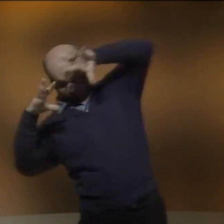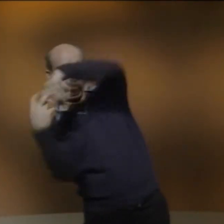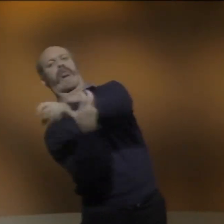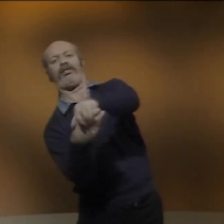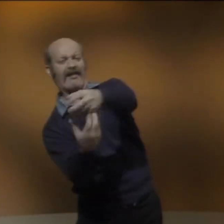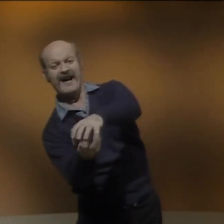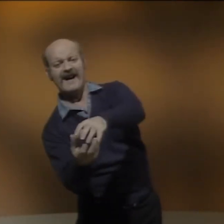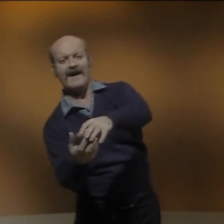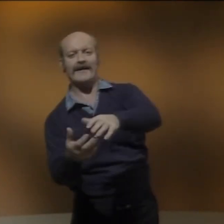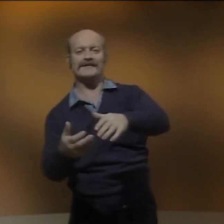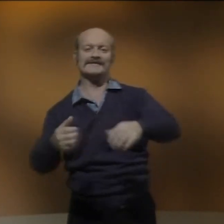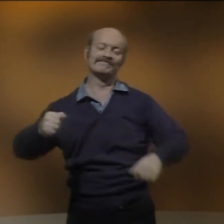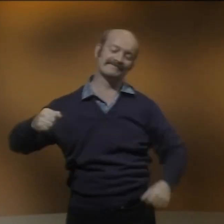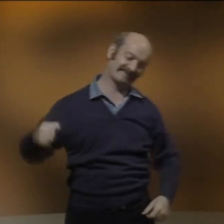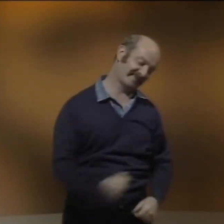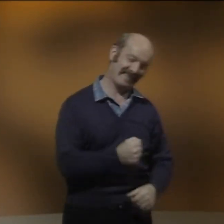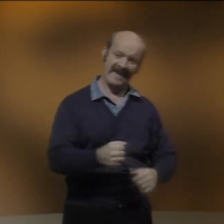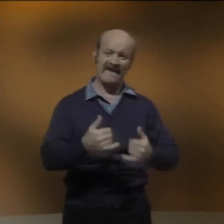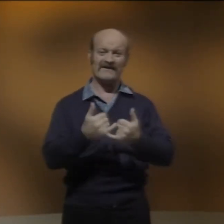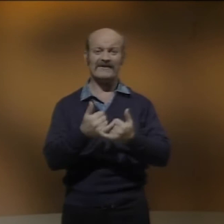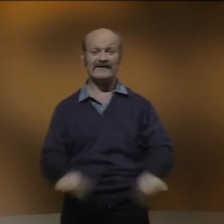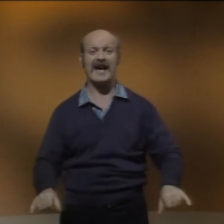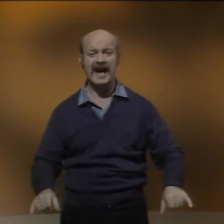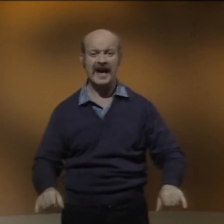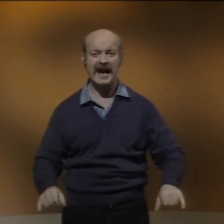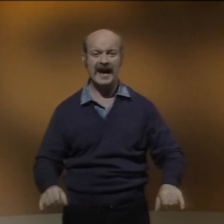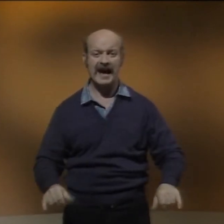and the wings broke. So once again, man had failed to fly.